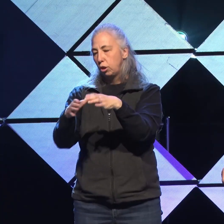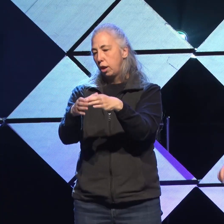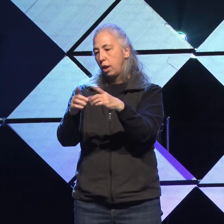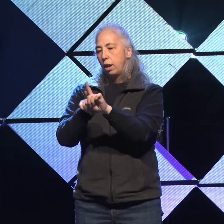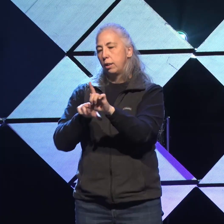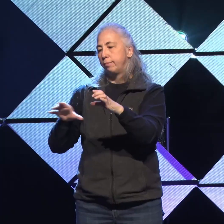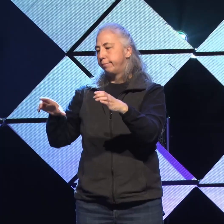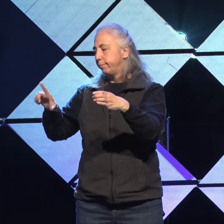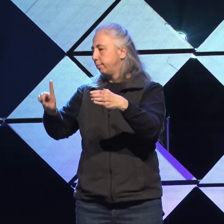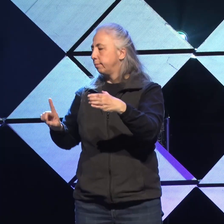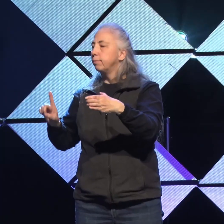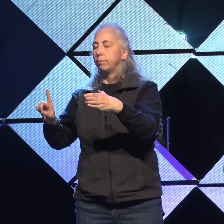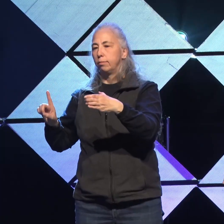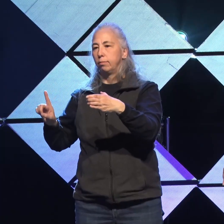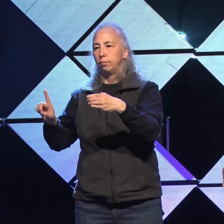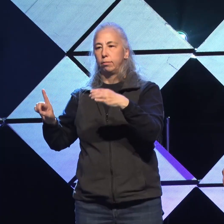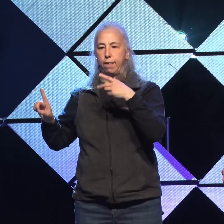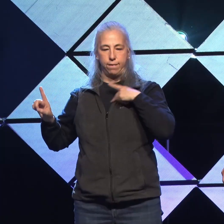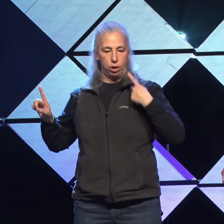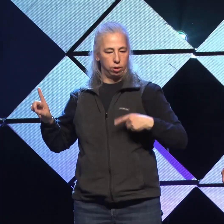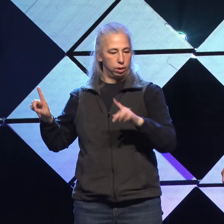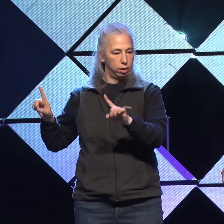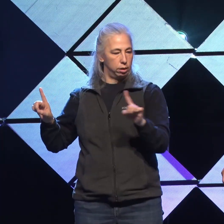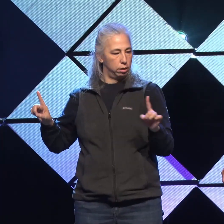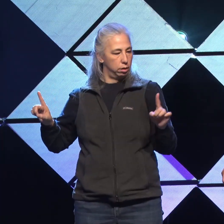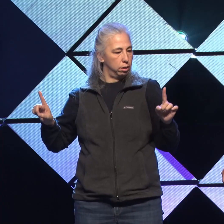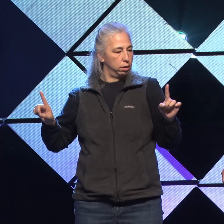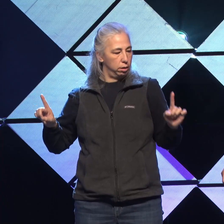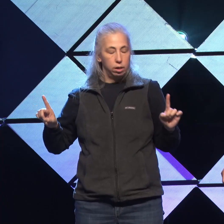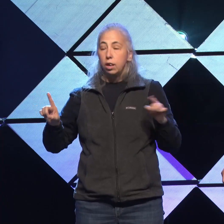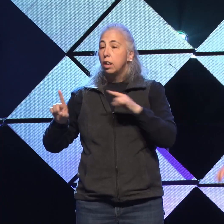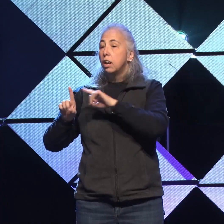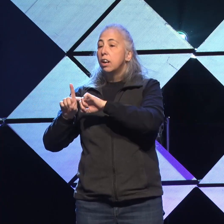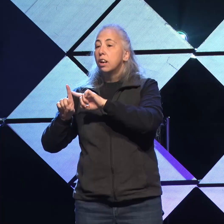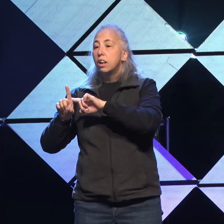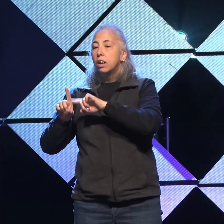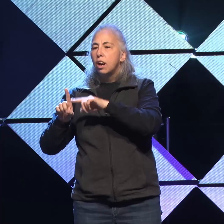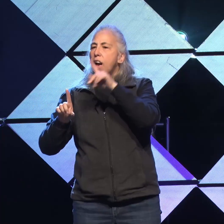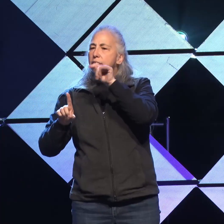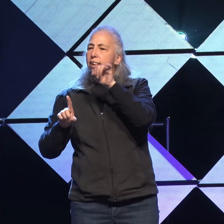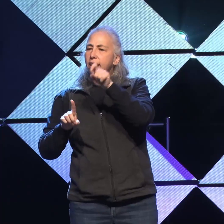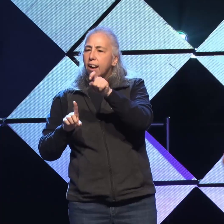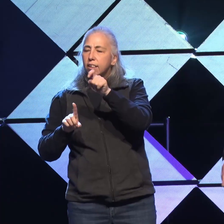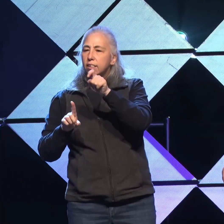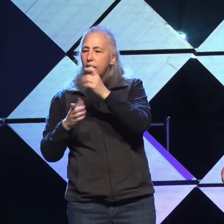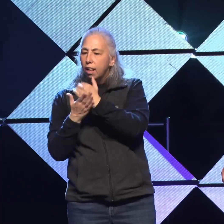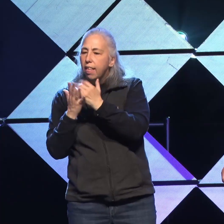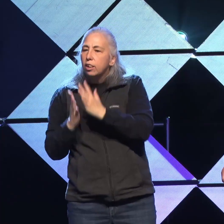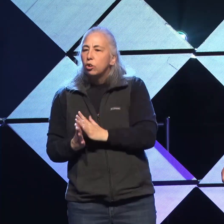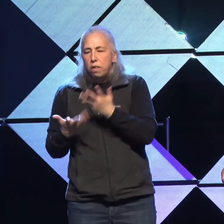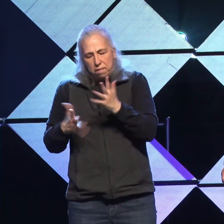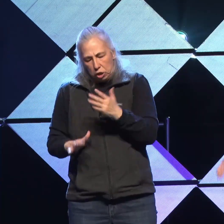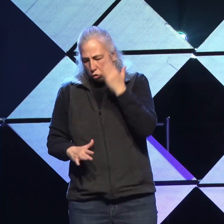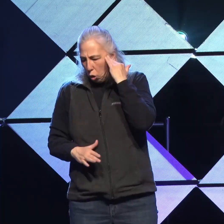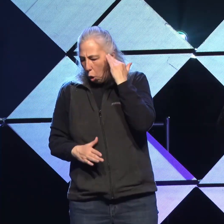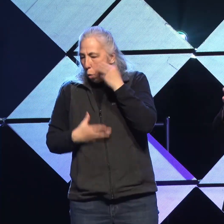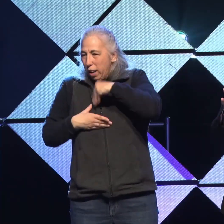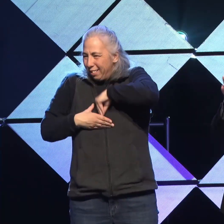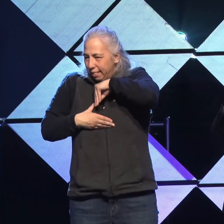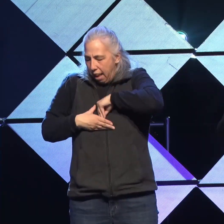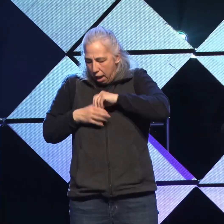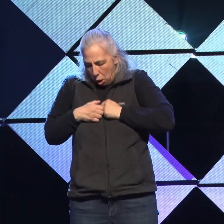But he did it because he was aware of what was inside of him. He knew what was inside himself, and he knew